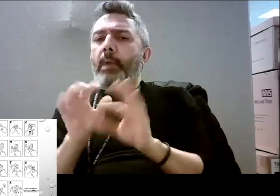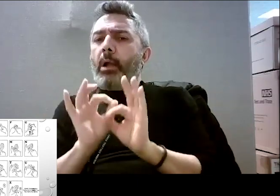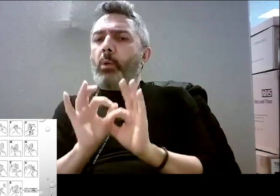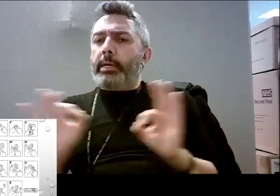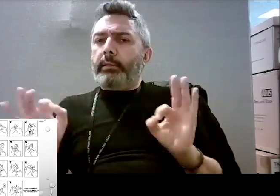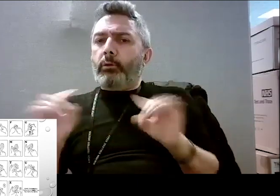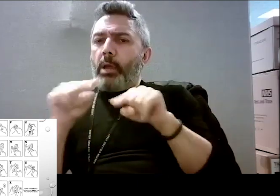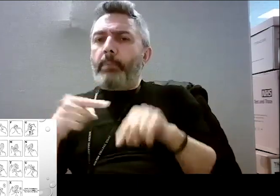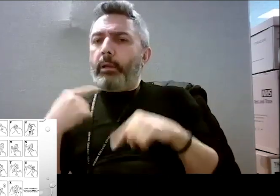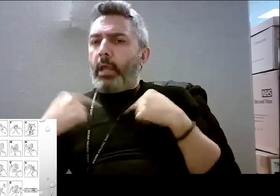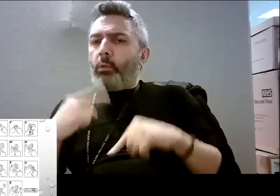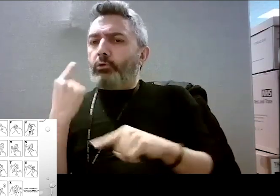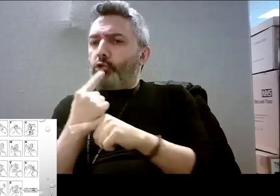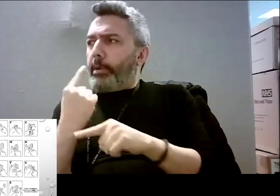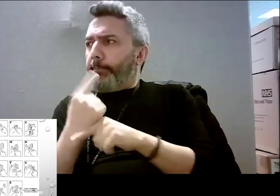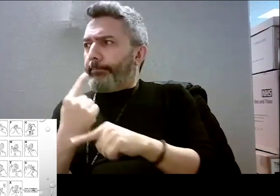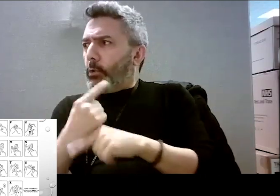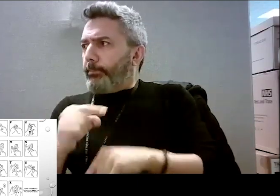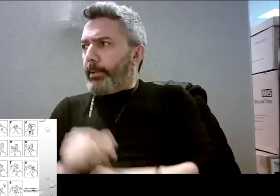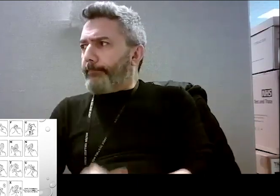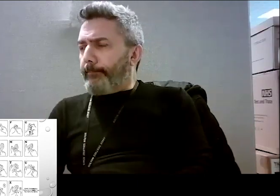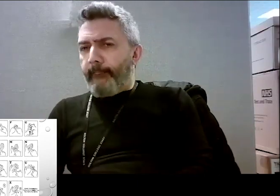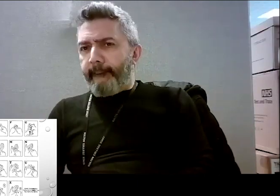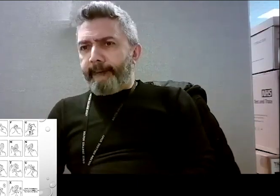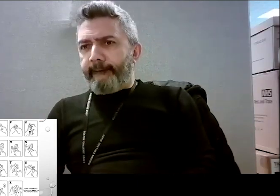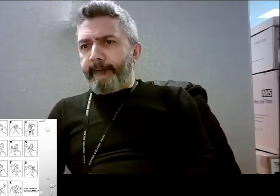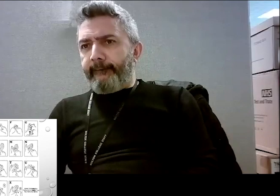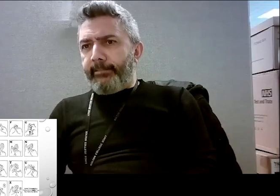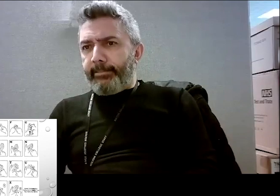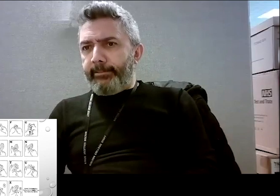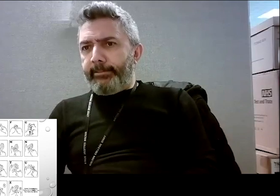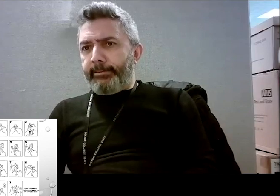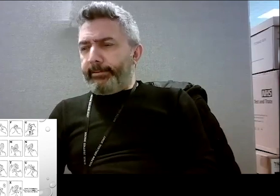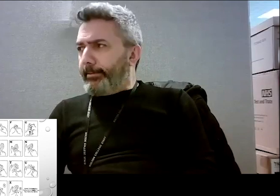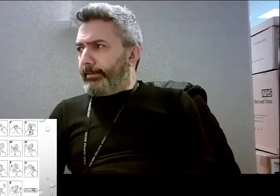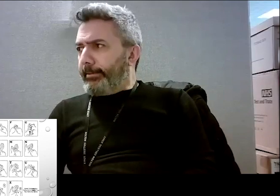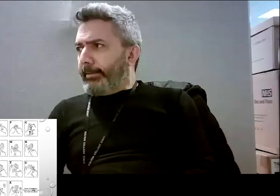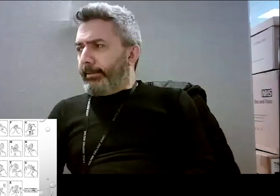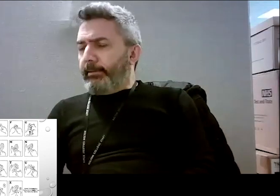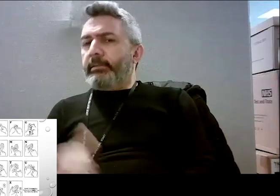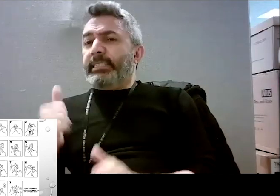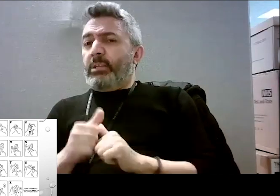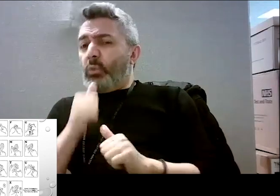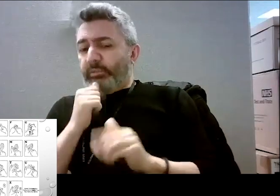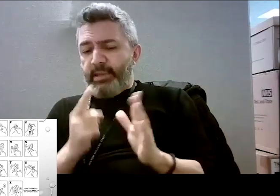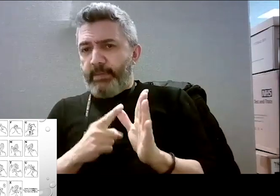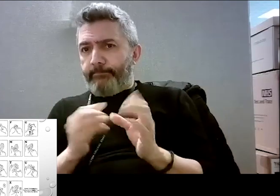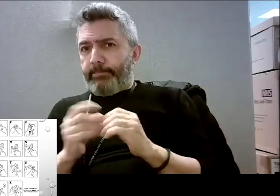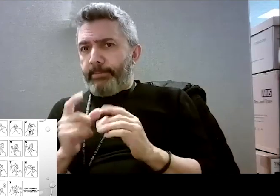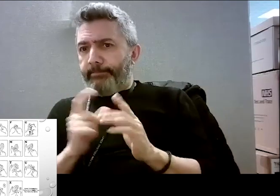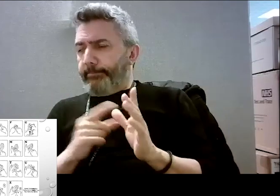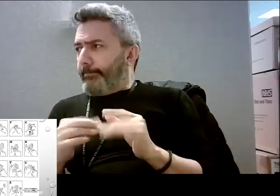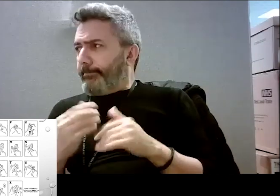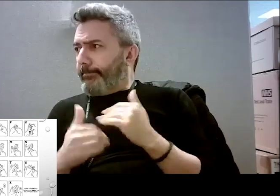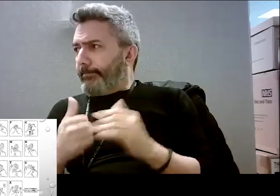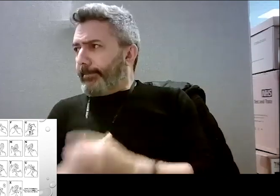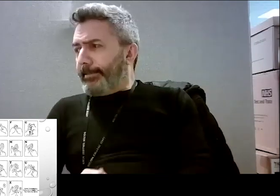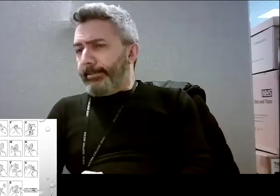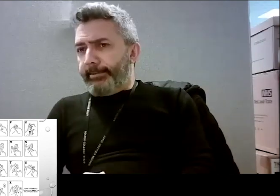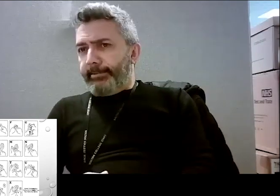And the monks at that time obviously weren't allowed to talk, so they had to be quiet. And they wanted to devise a way of talking to each other